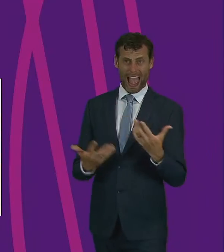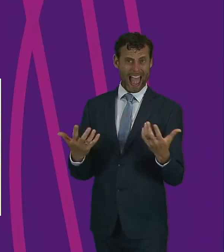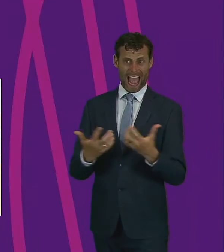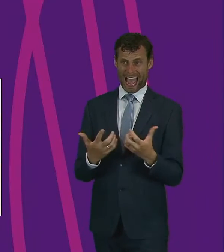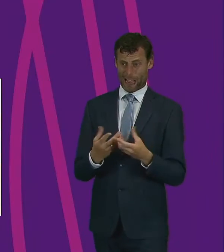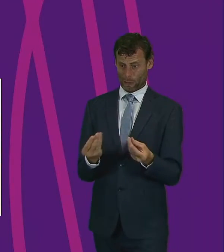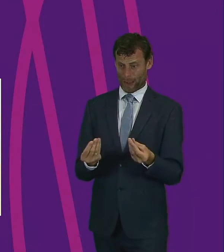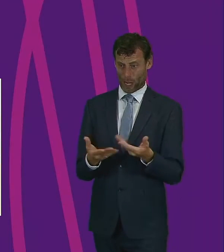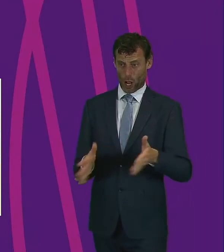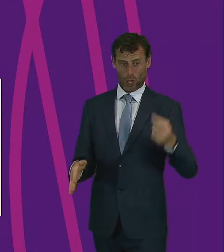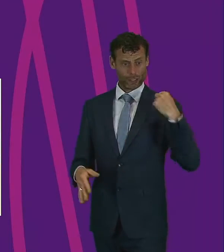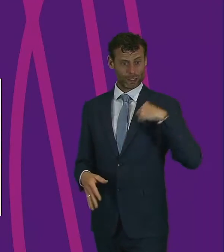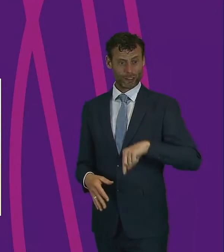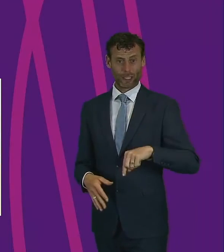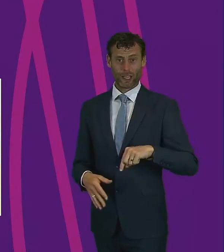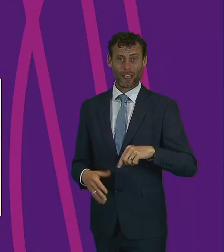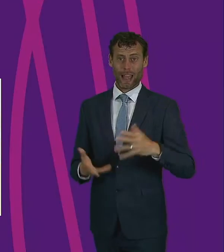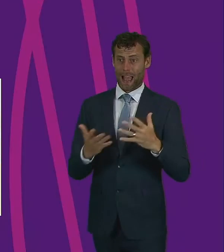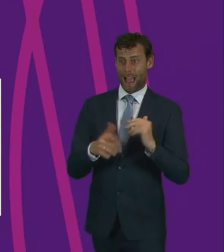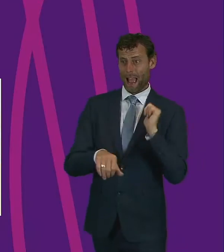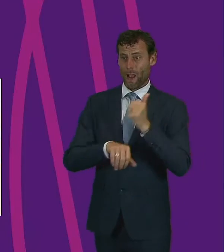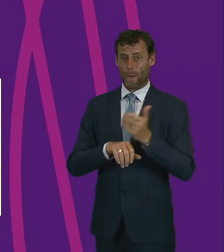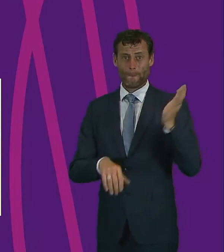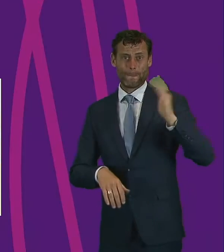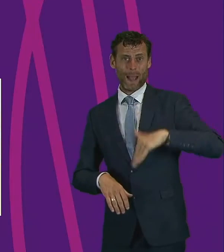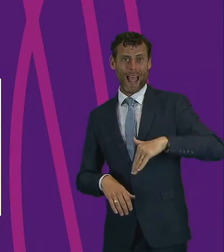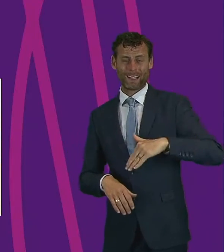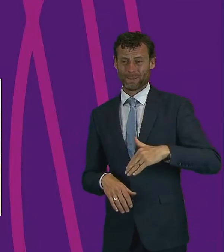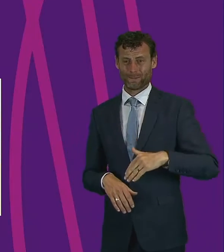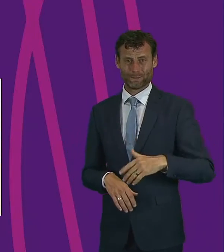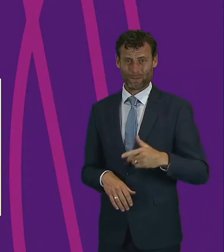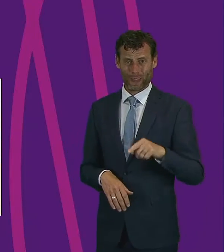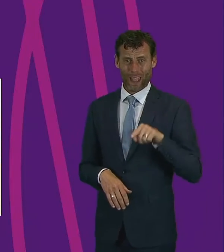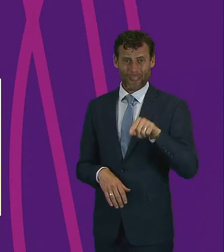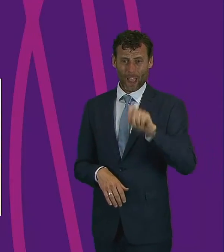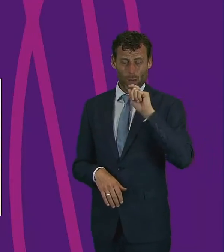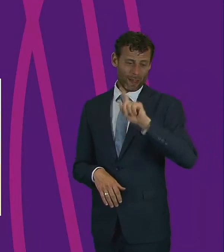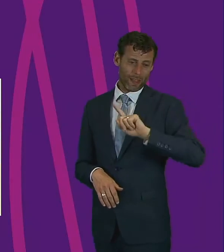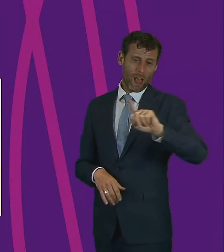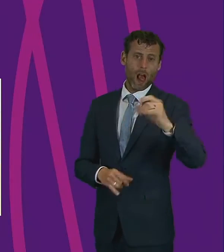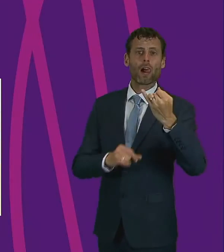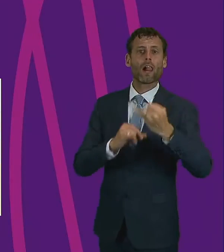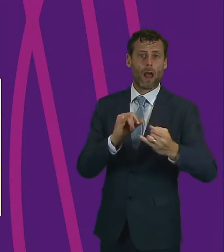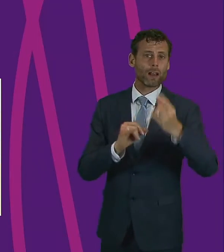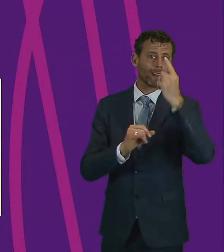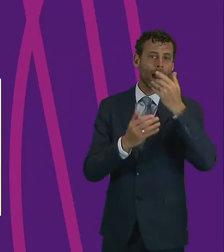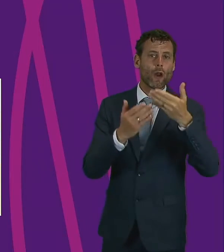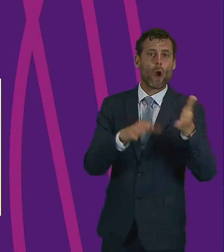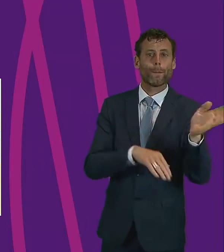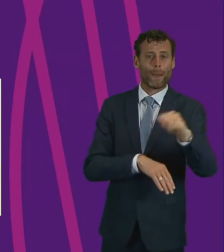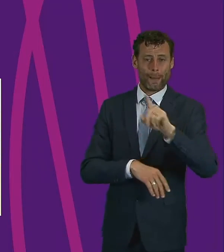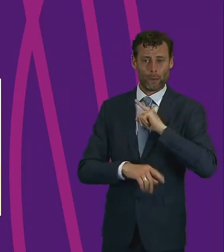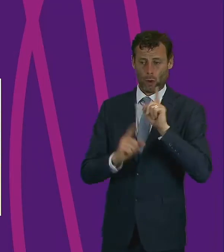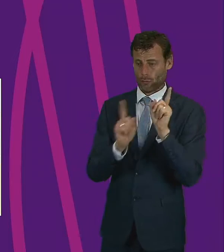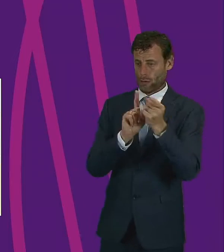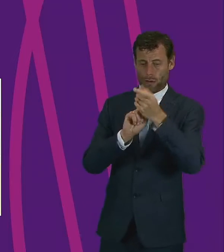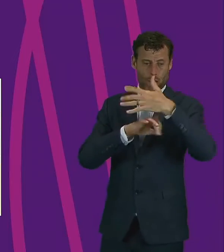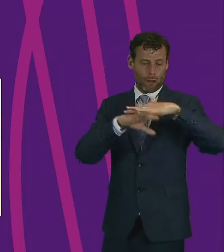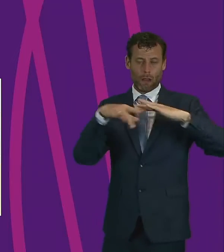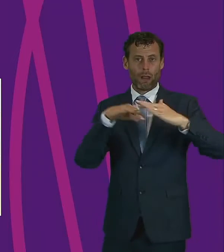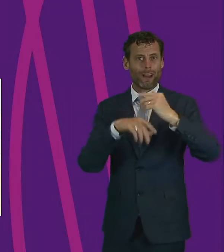recover. They will be amongst the last sectors that can reopen, and perhaps will not be able to return to their previous capacity and output until